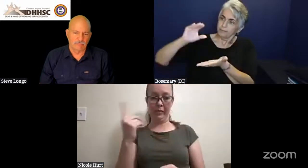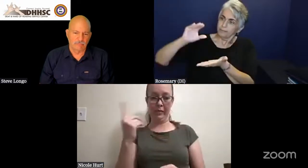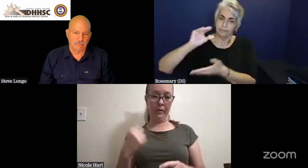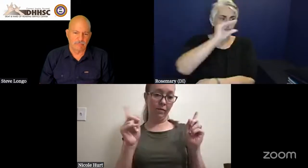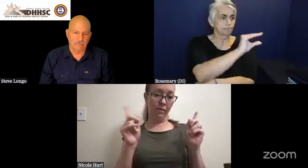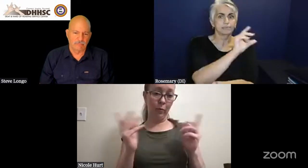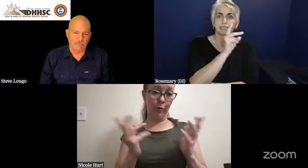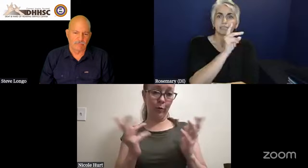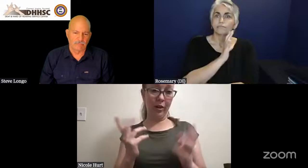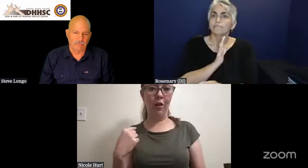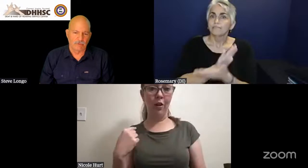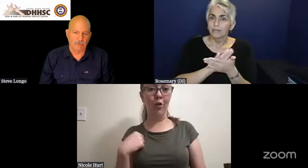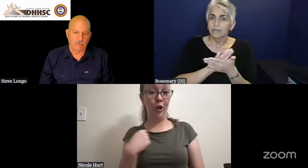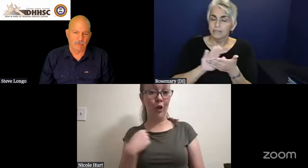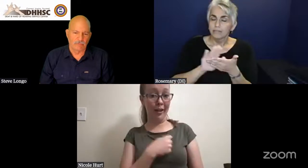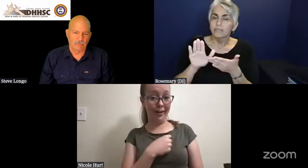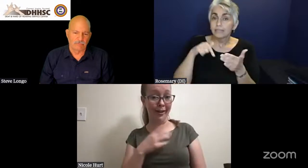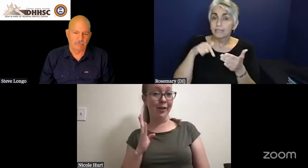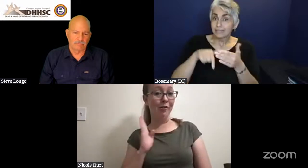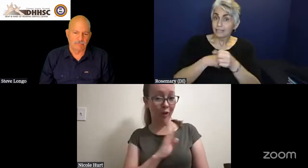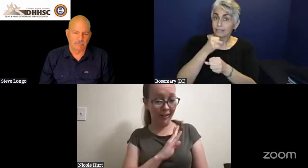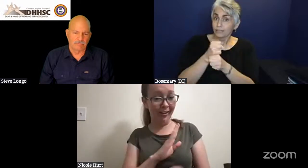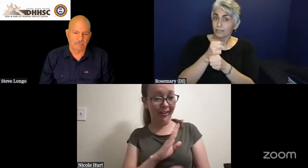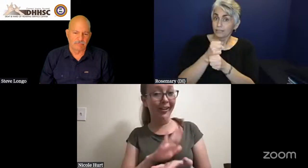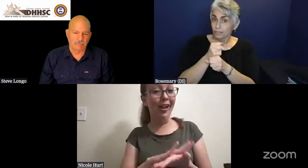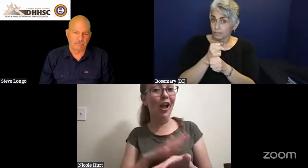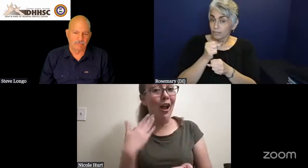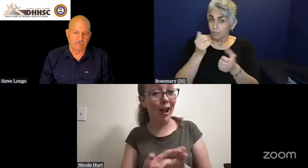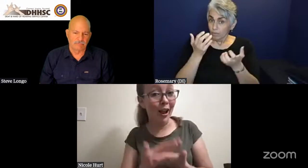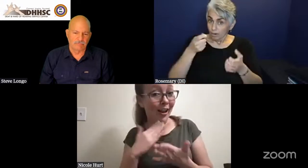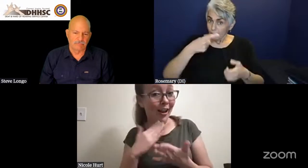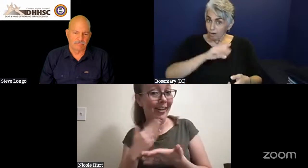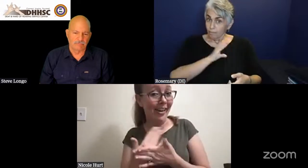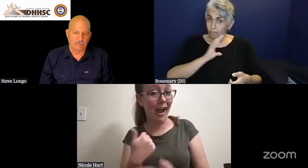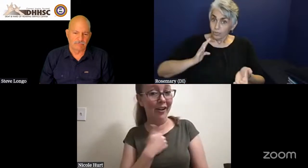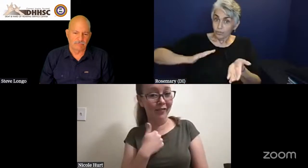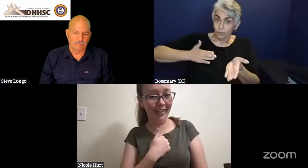of money for DHHSC, which is very nice. And